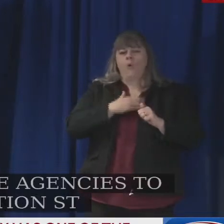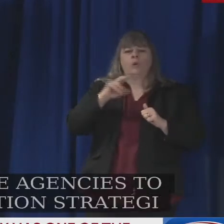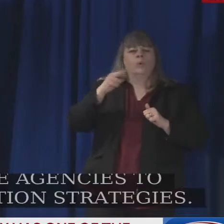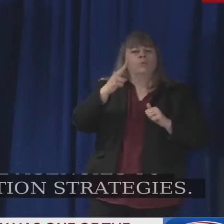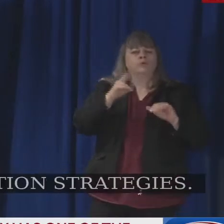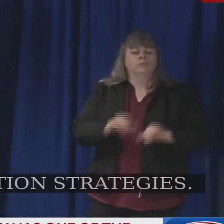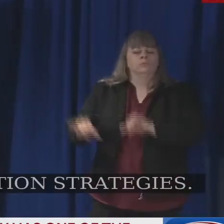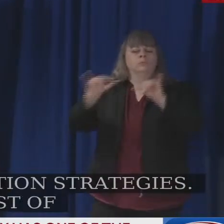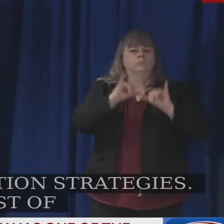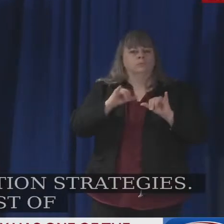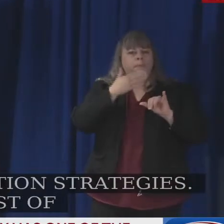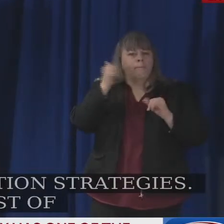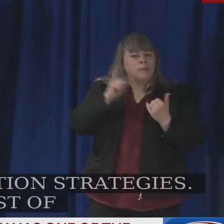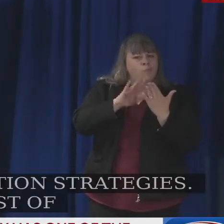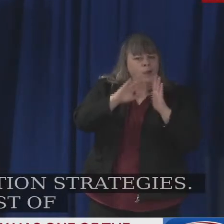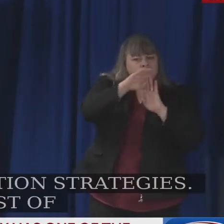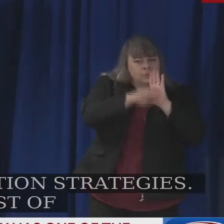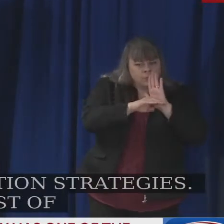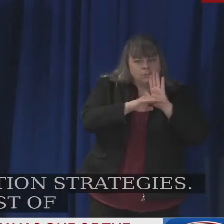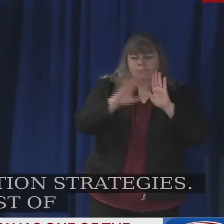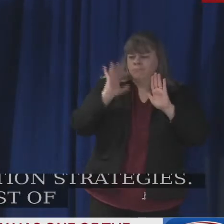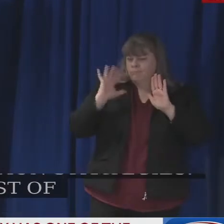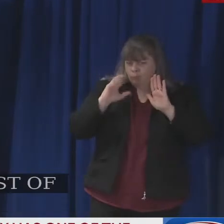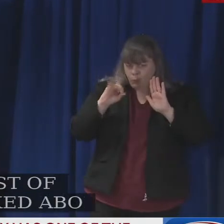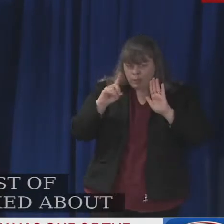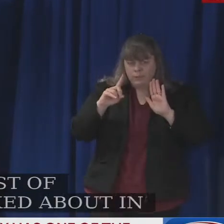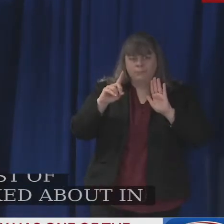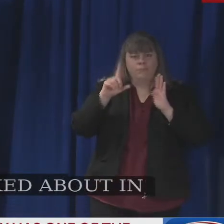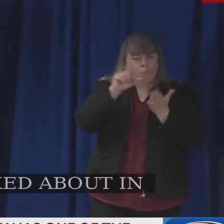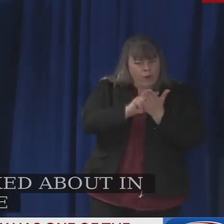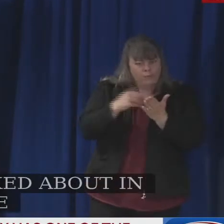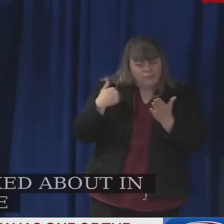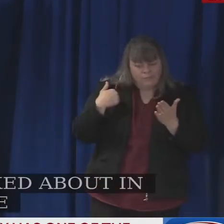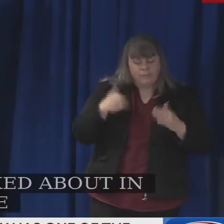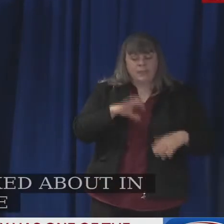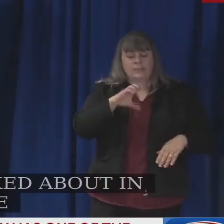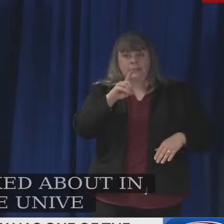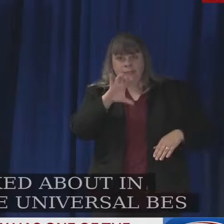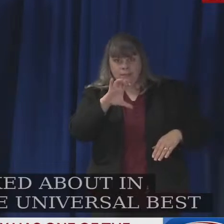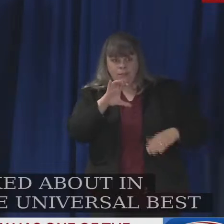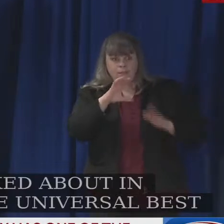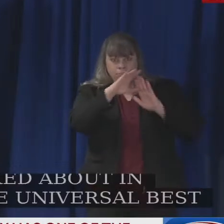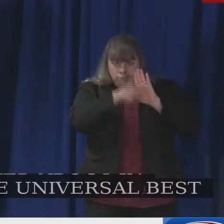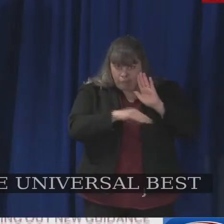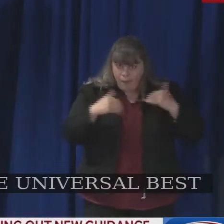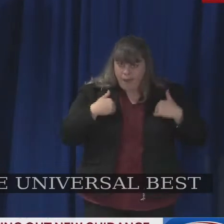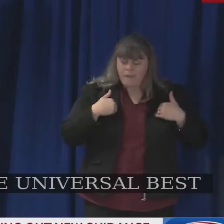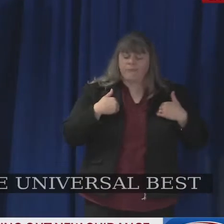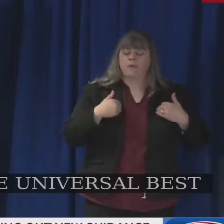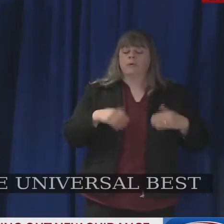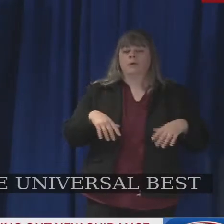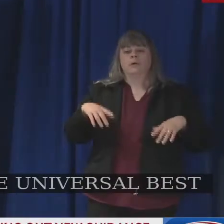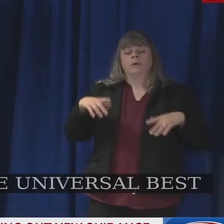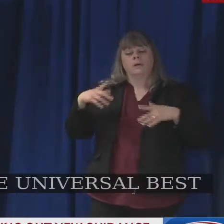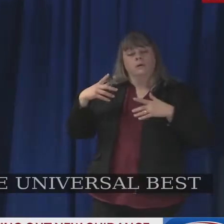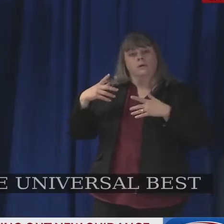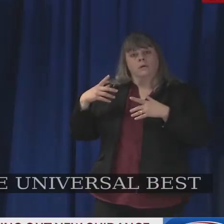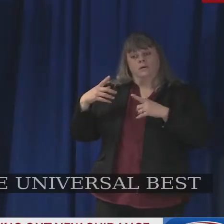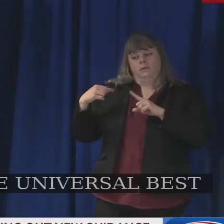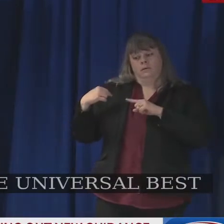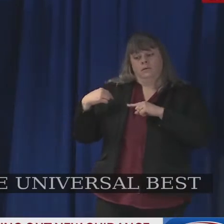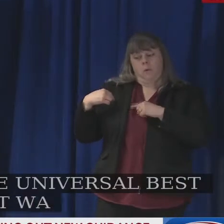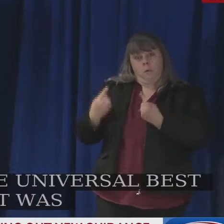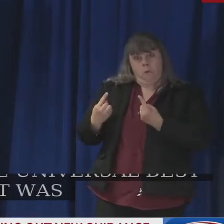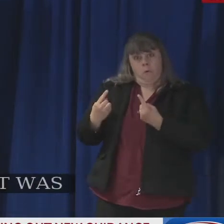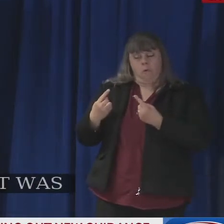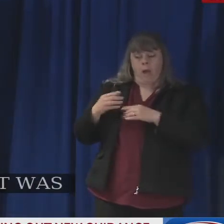Best Practices. There's a whole list of prevention strategies then that was reiterated in the CDC guidance. So the guidance and the experience